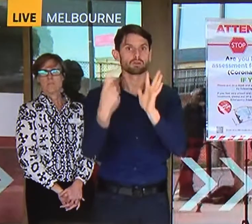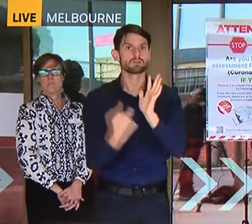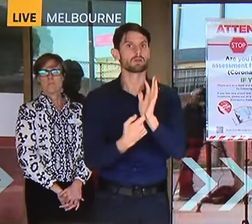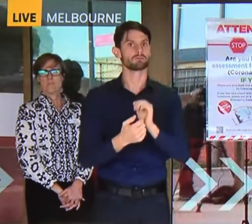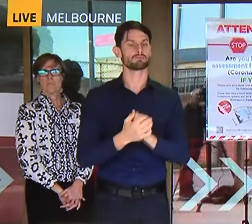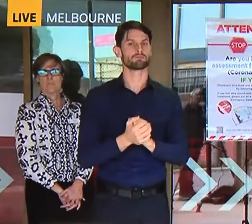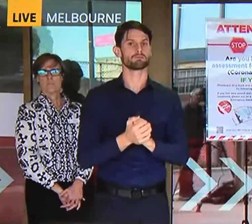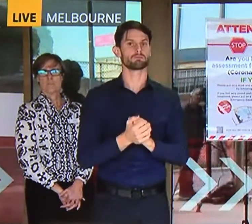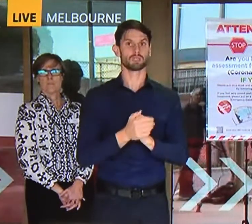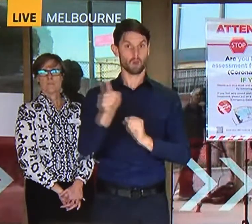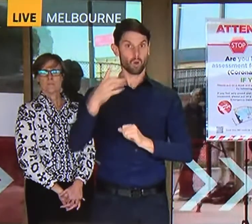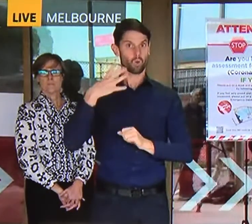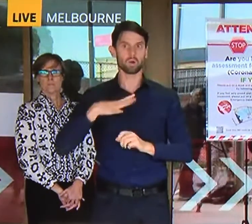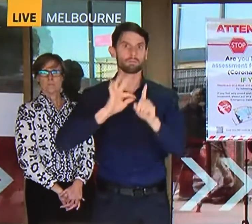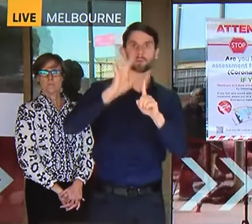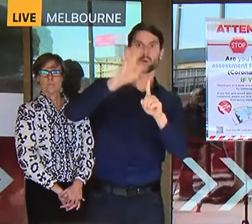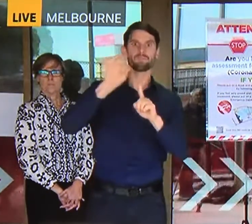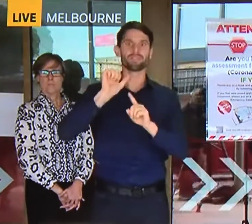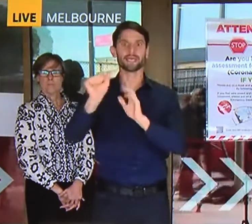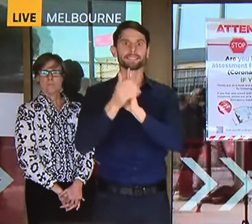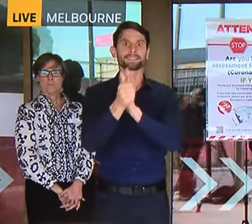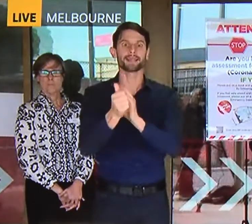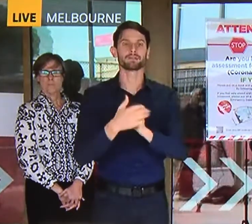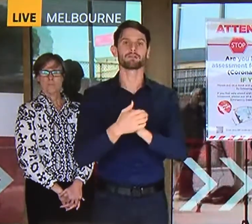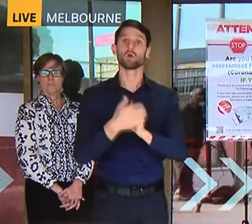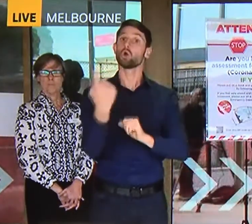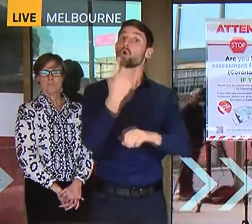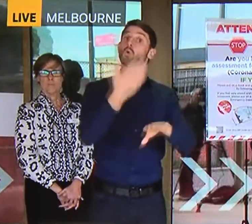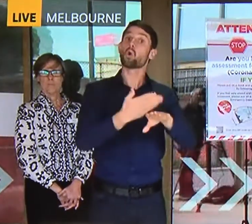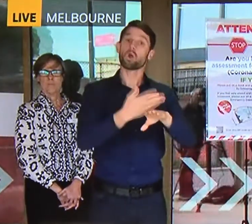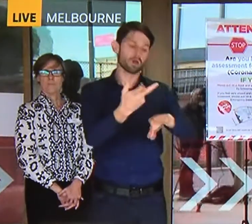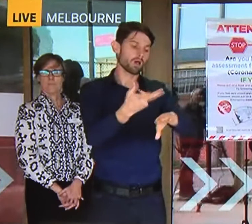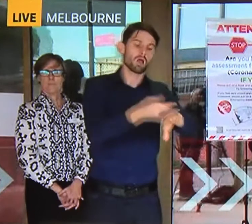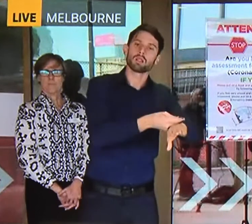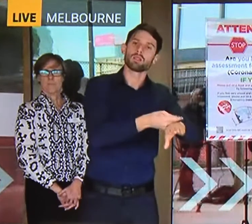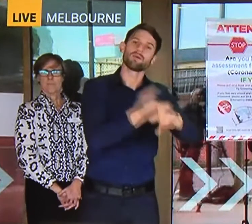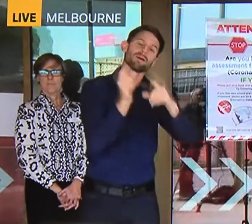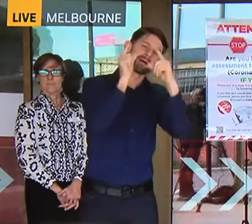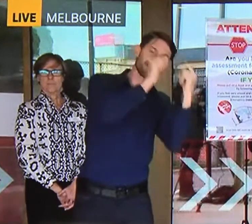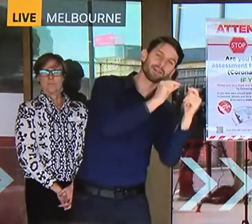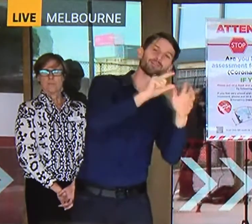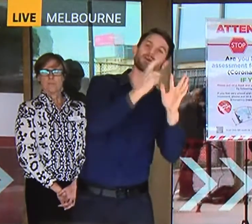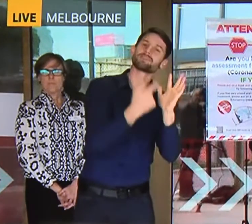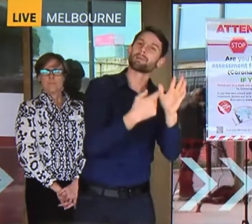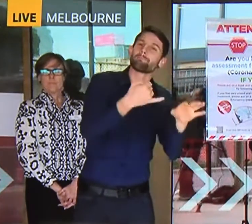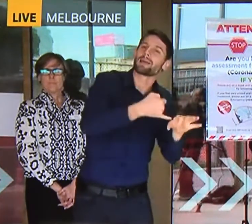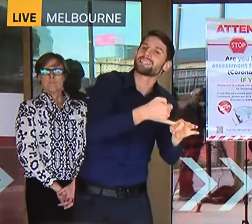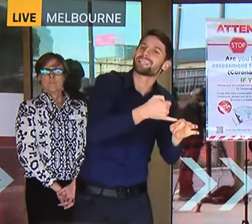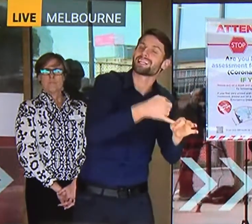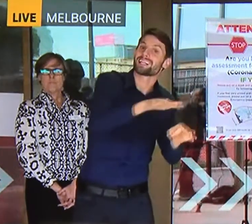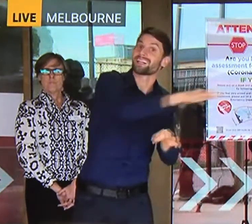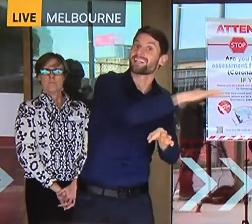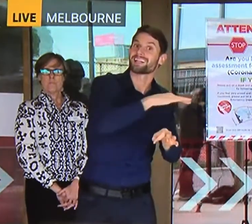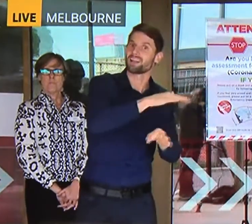doctors look at upskilling. The College of Anaesthetists contacted me this week. They